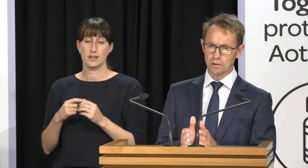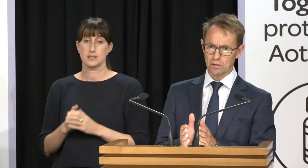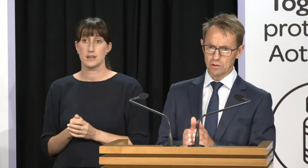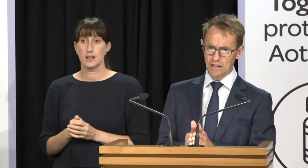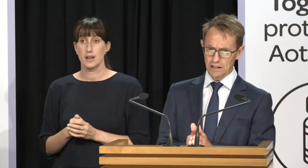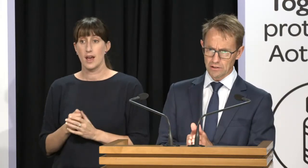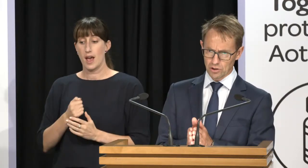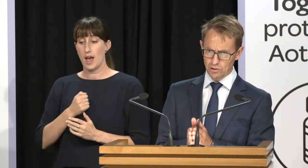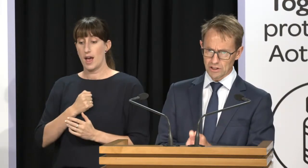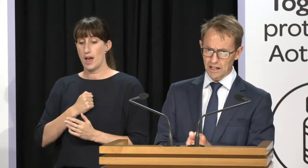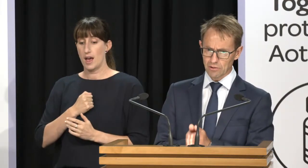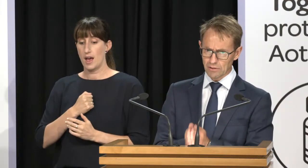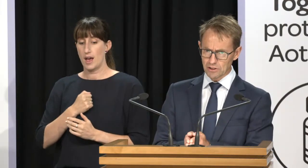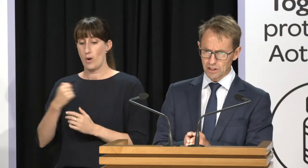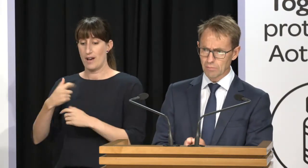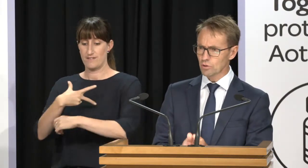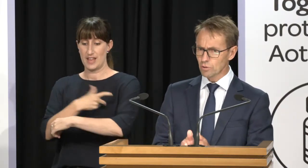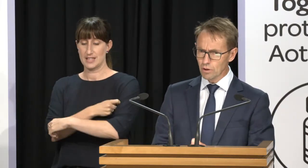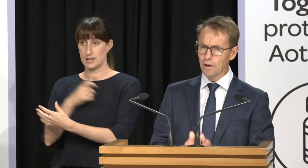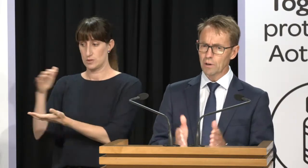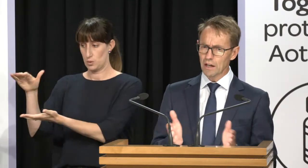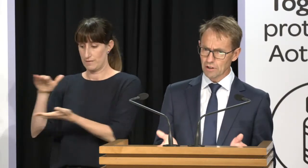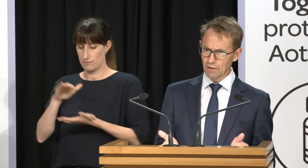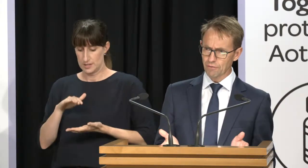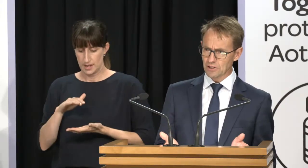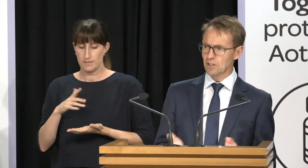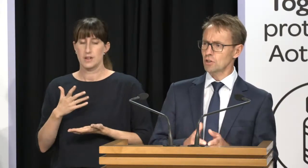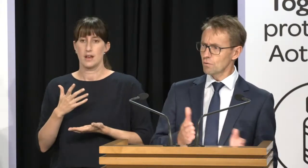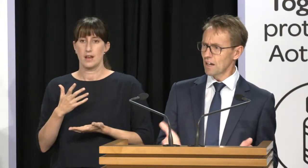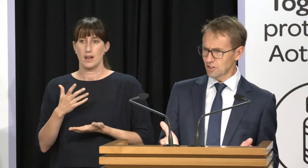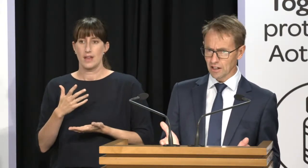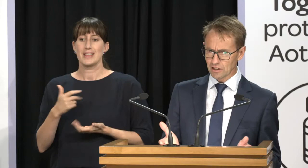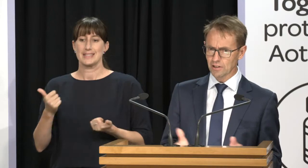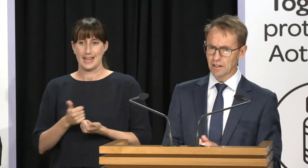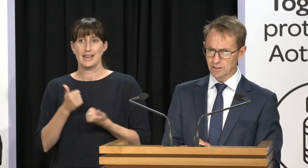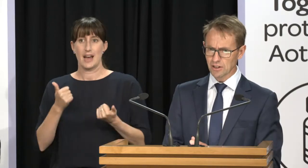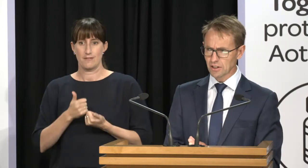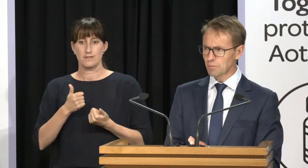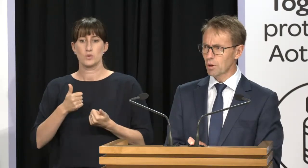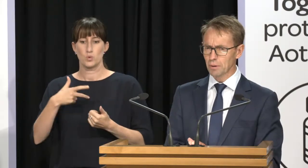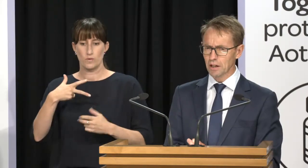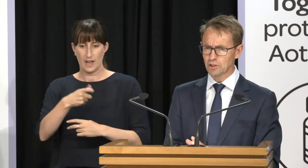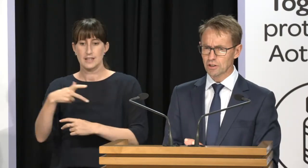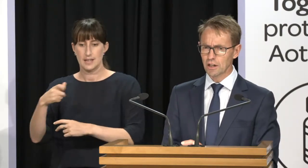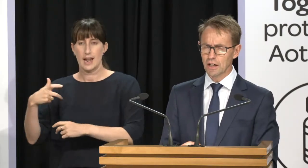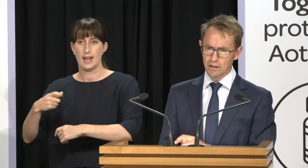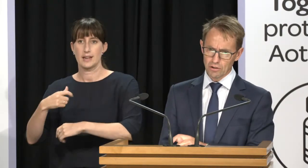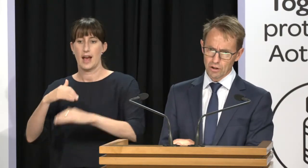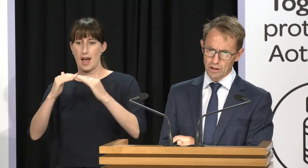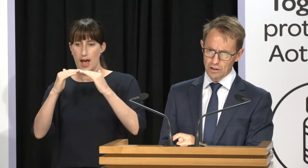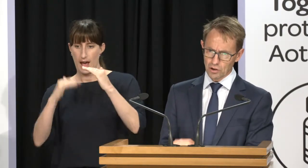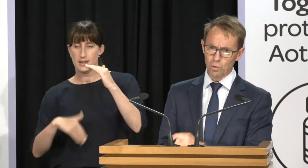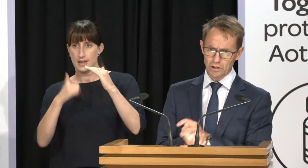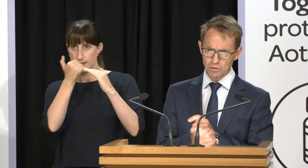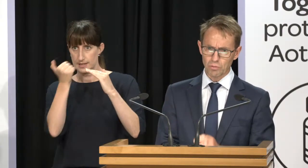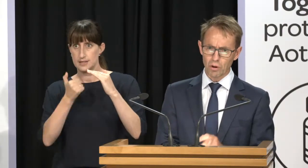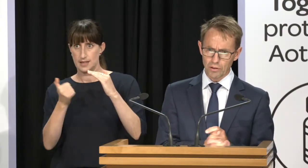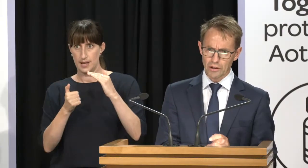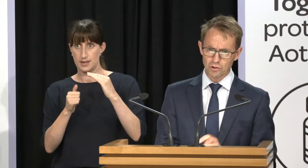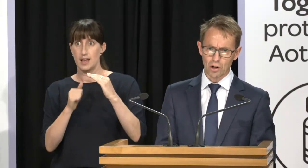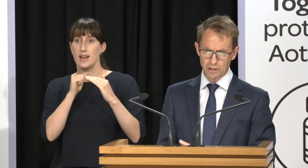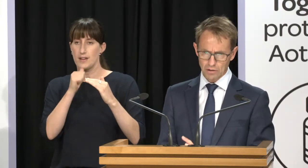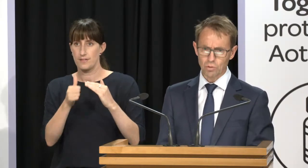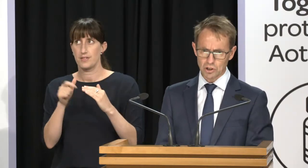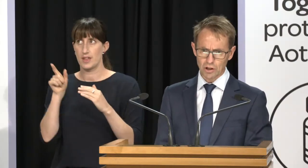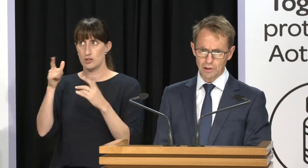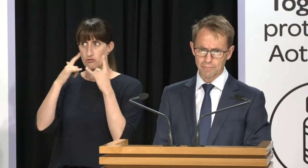should the data and evidence come through, we have enough vaccine to vaccinate the under 16 population in accordance with what